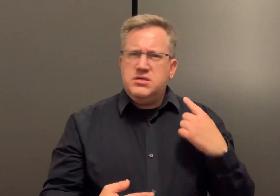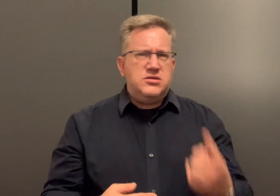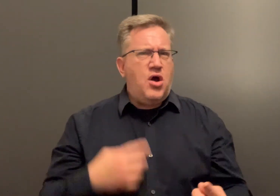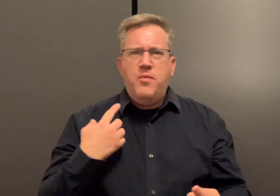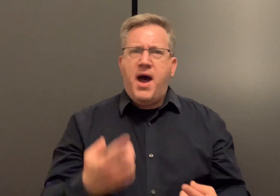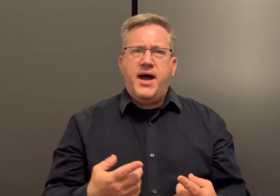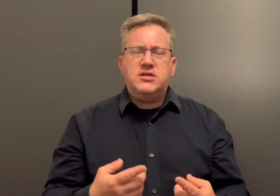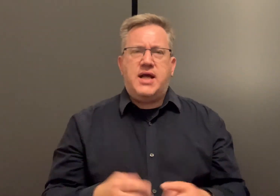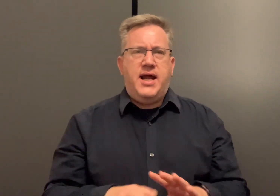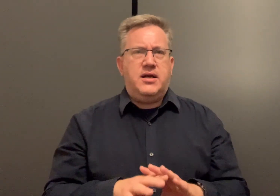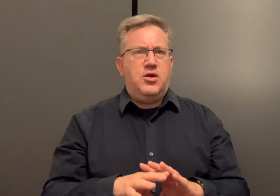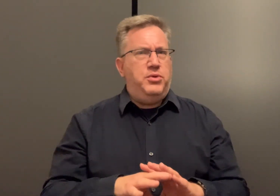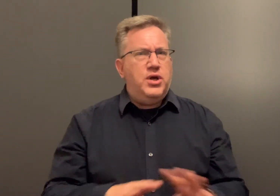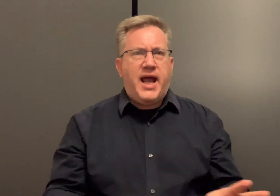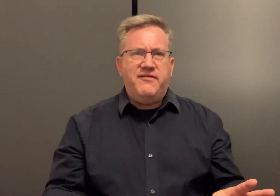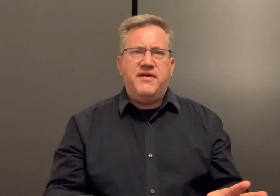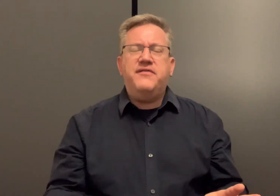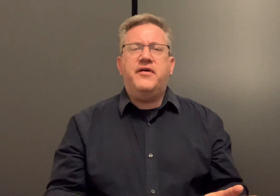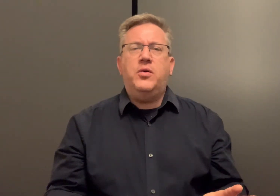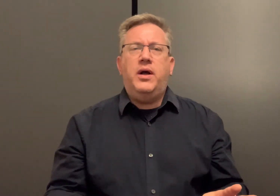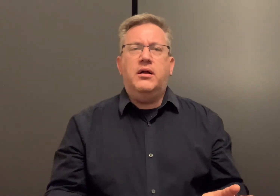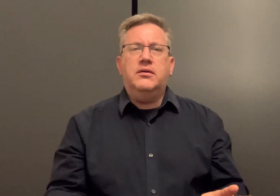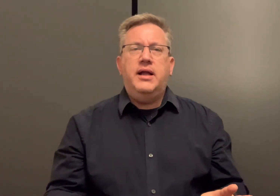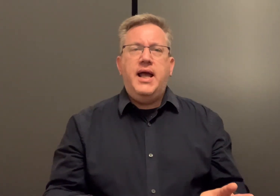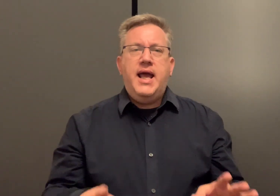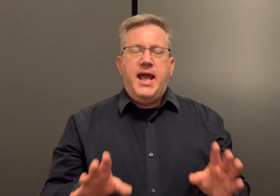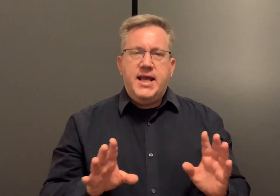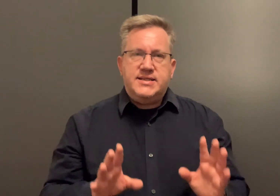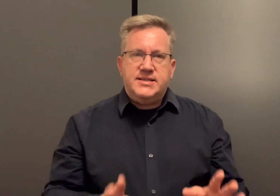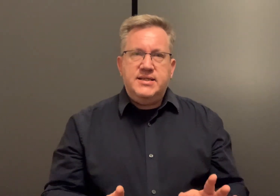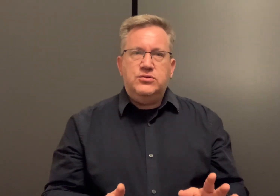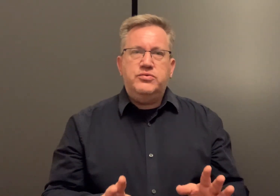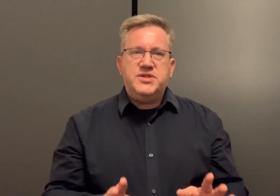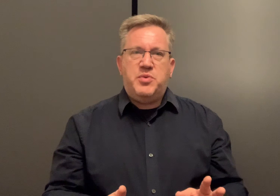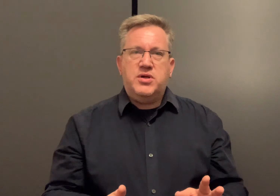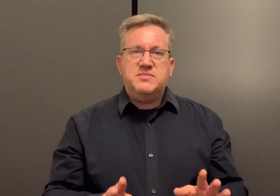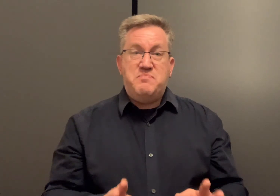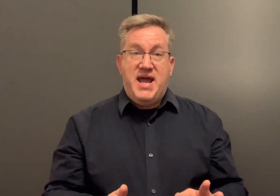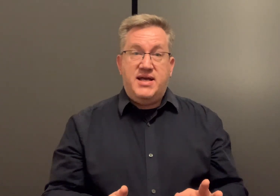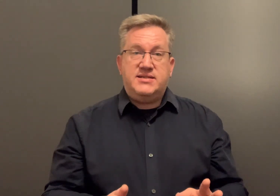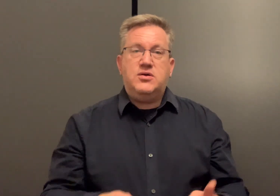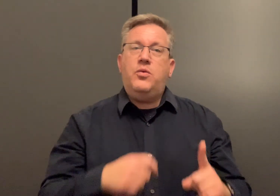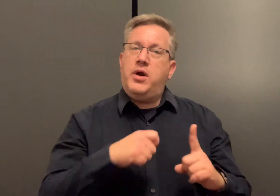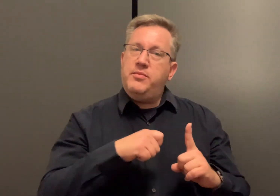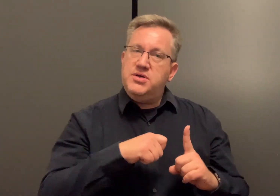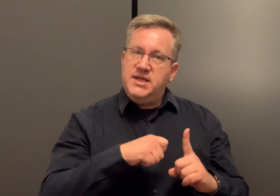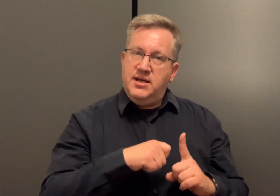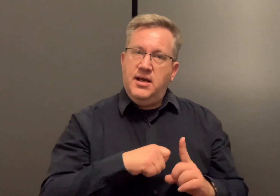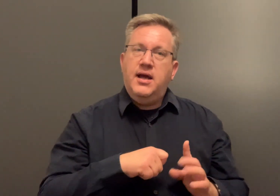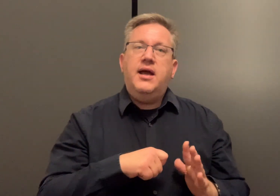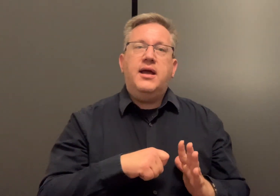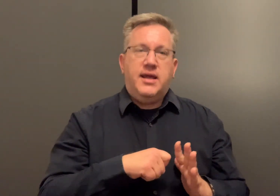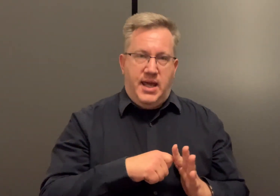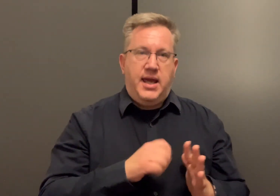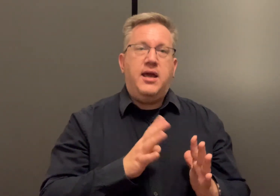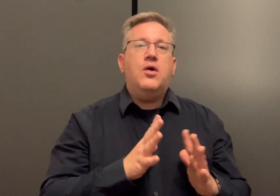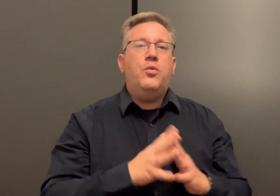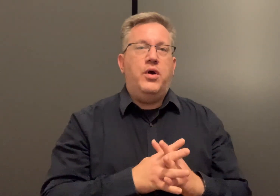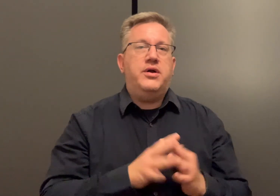so much and communicate very, very well, he still responds best when I'm using keyword